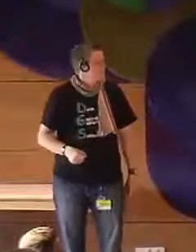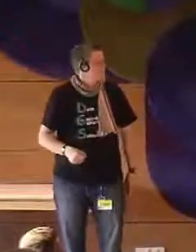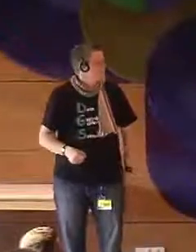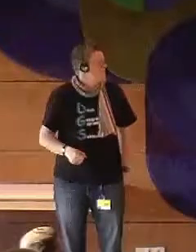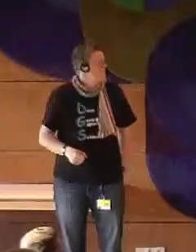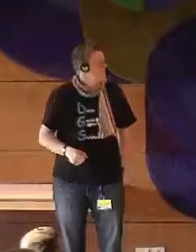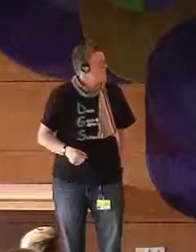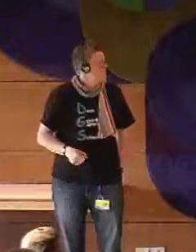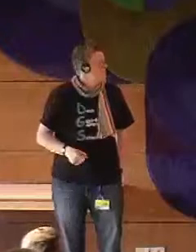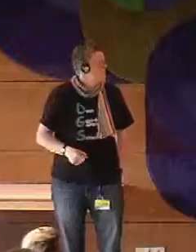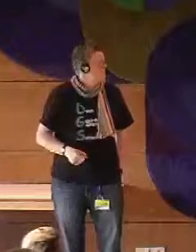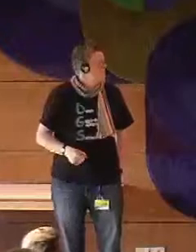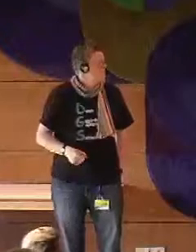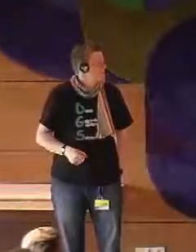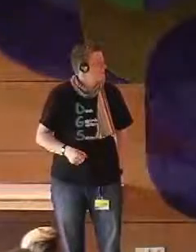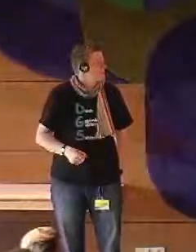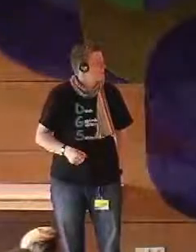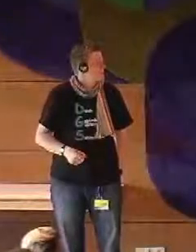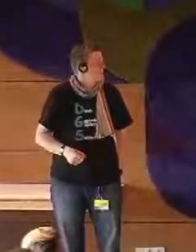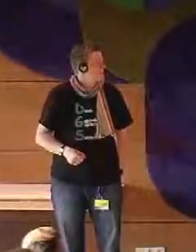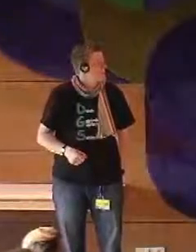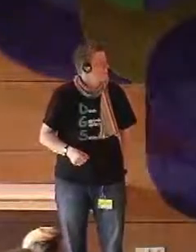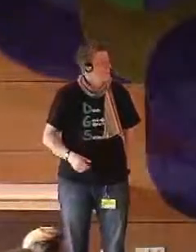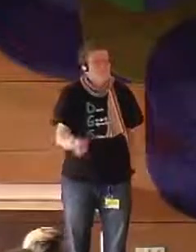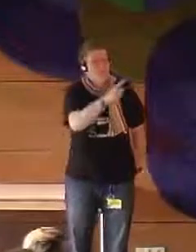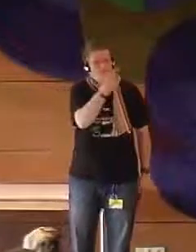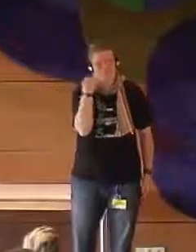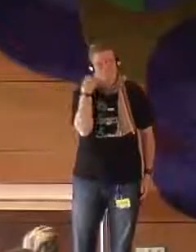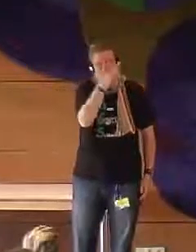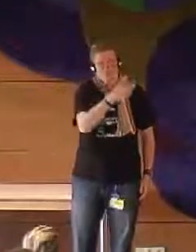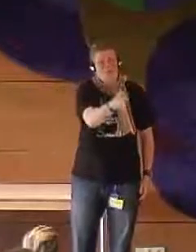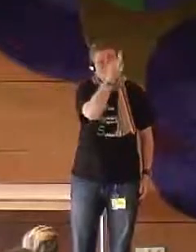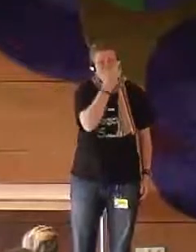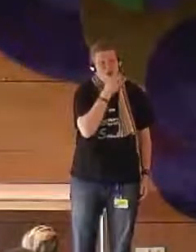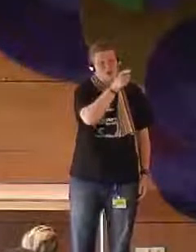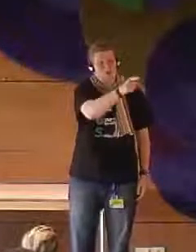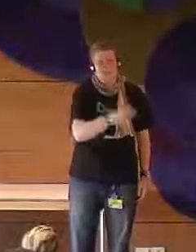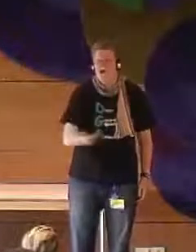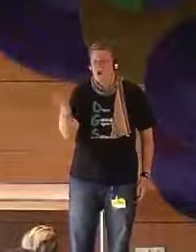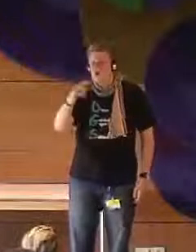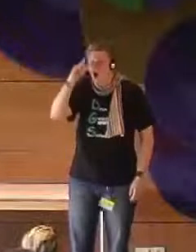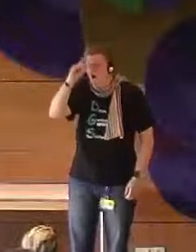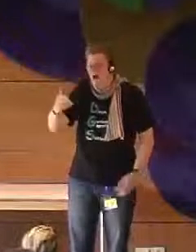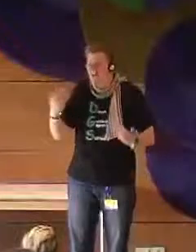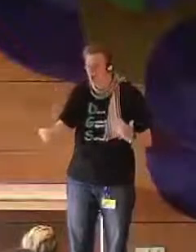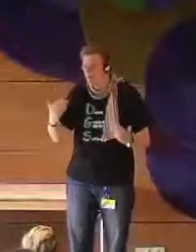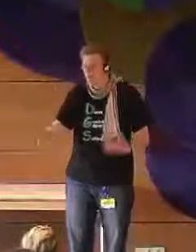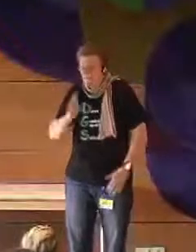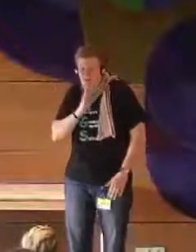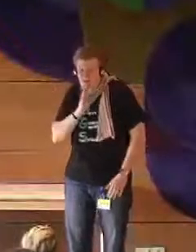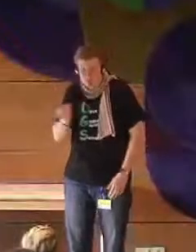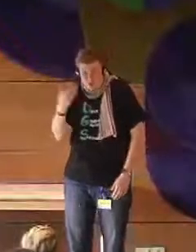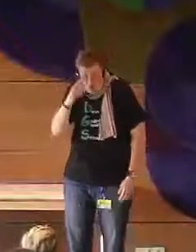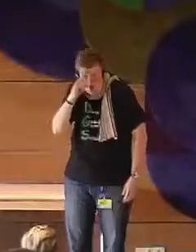Sorry, there's one. So the gentleman's asked, how do you know that it's enough? I know what's optimum, but I also